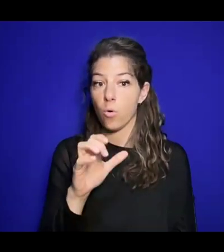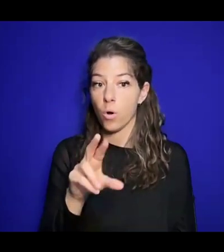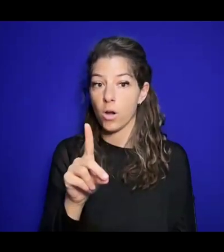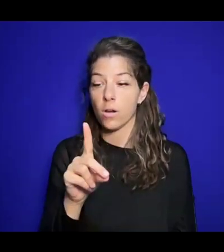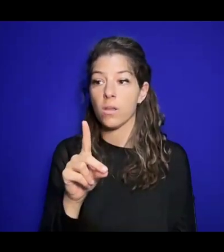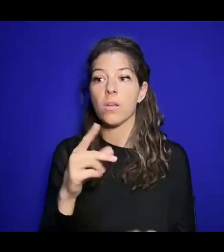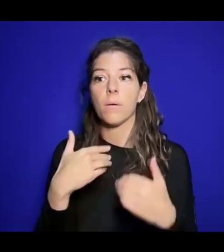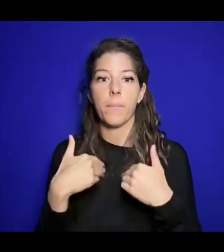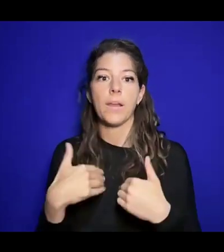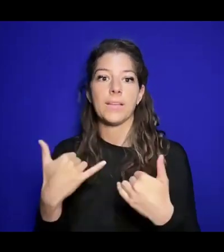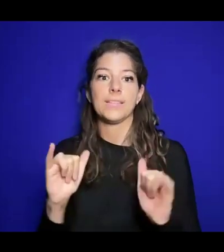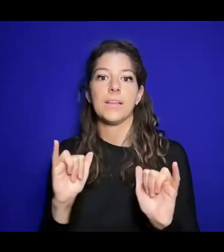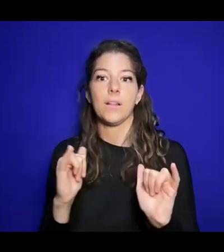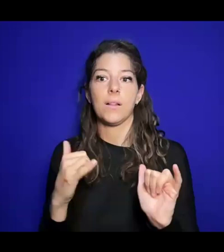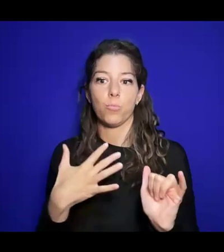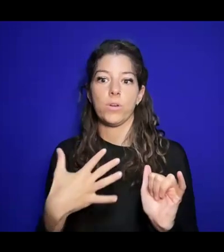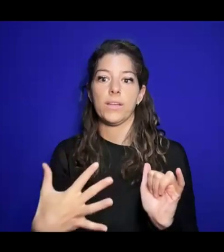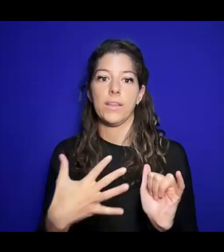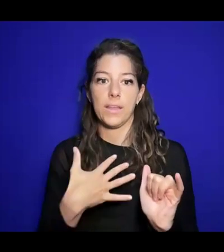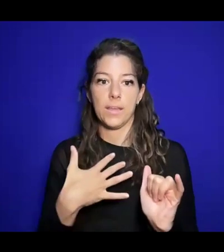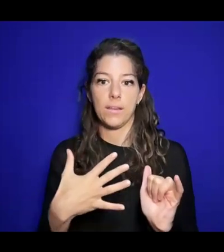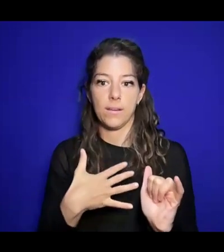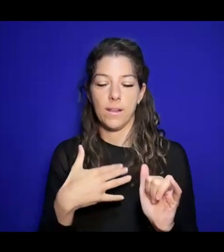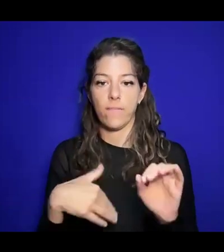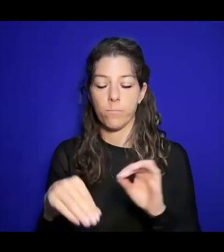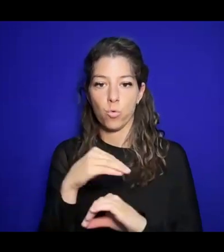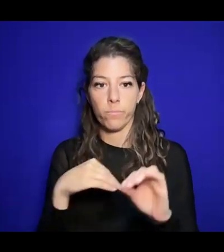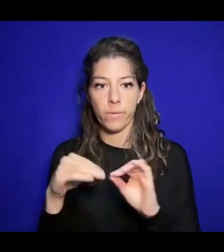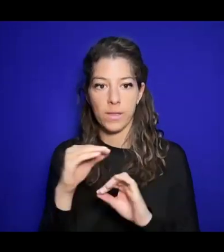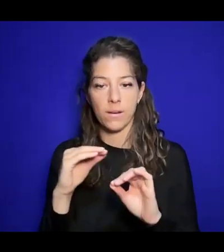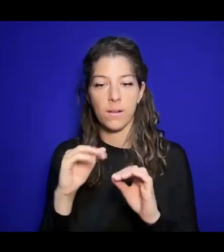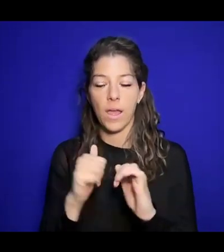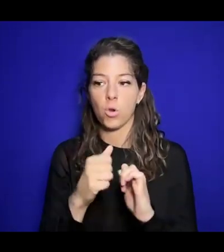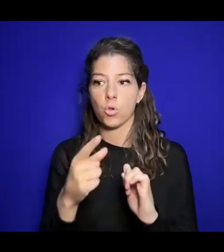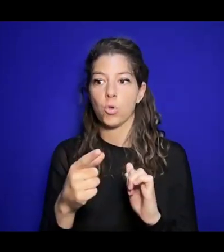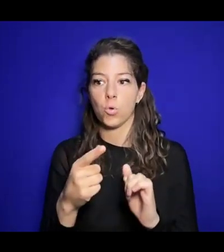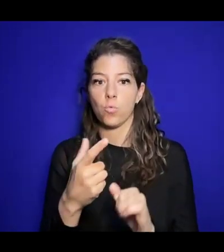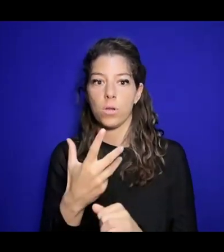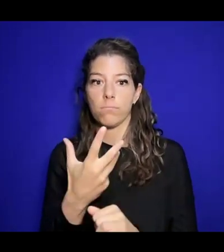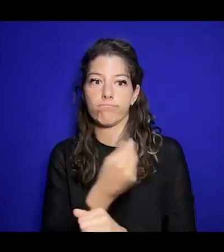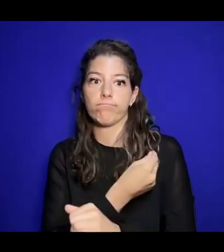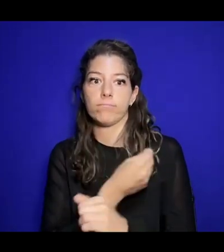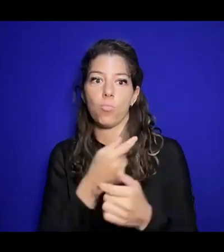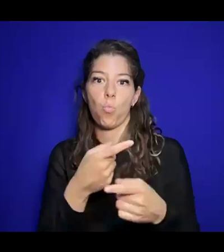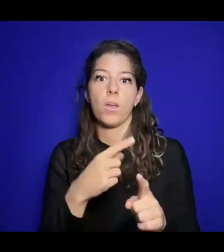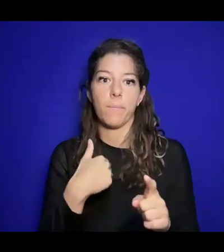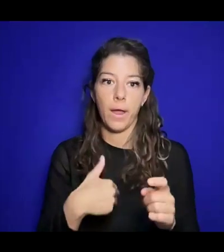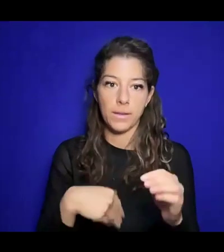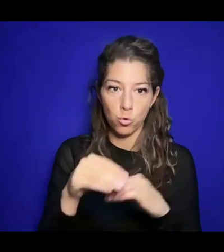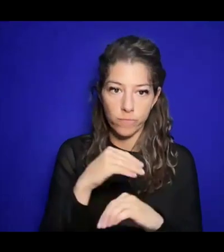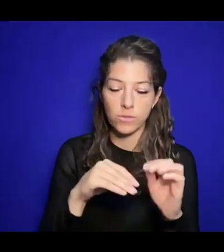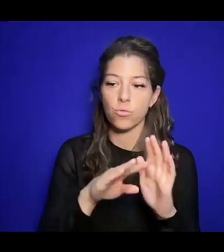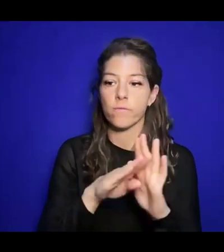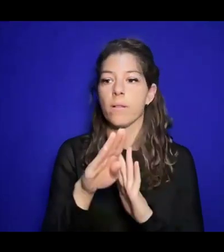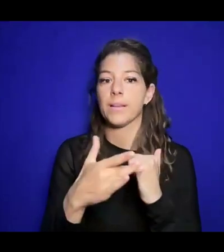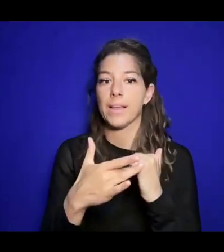body is still breathing up and down. You have movement in your chest. So, how do you inject that while your body's moving? So, they developed